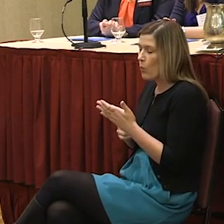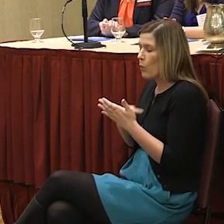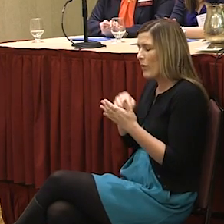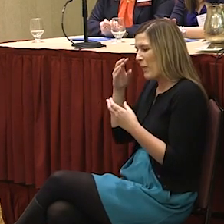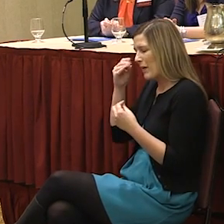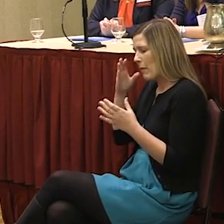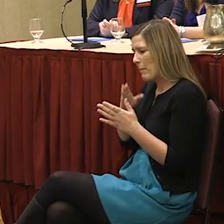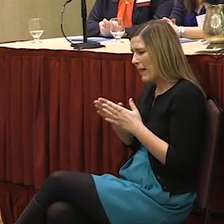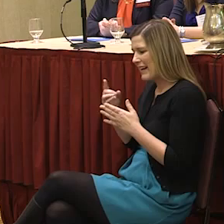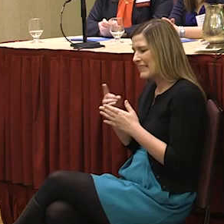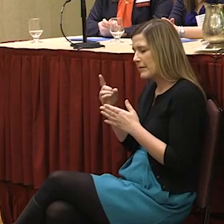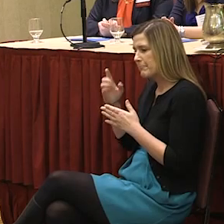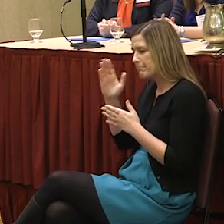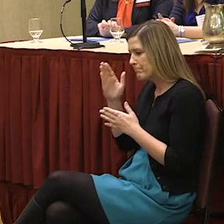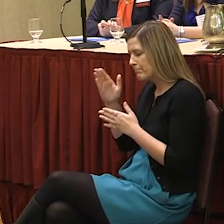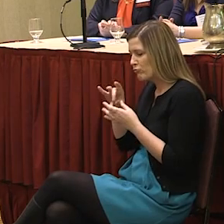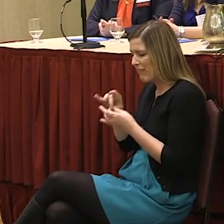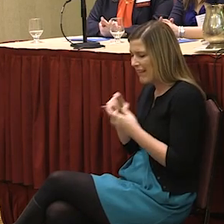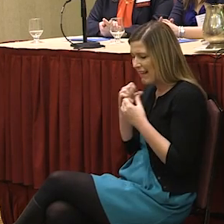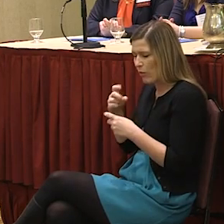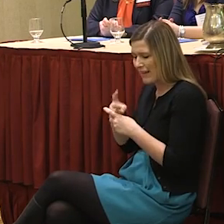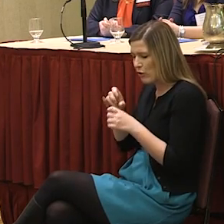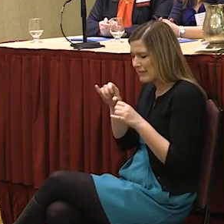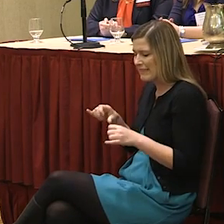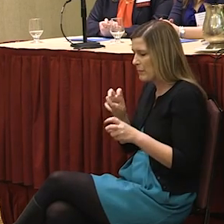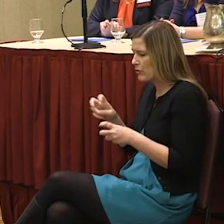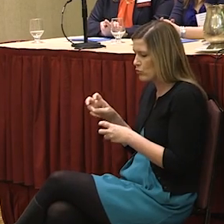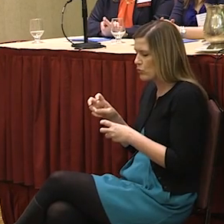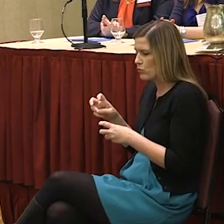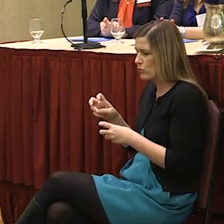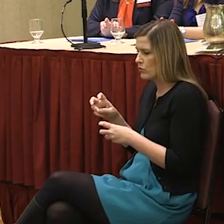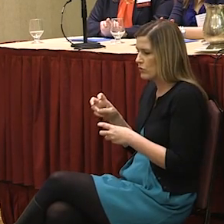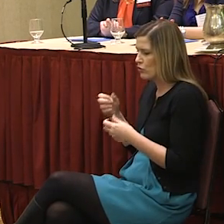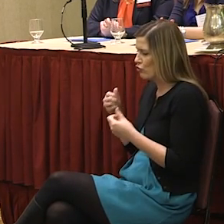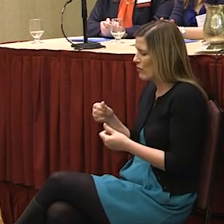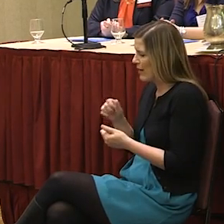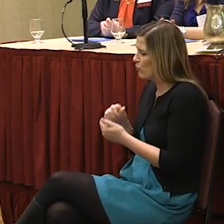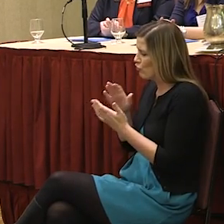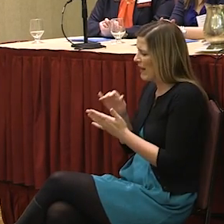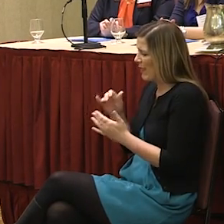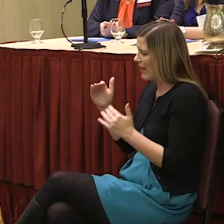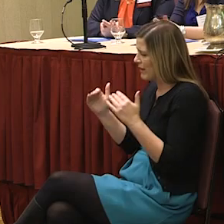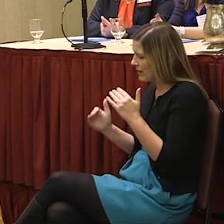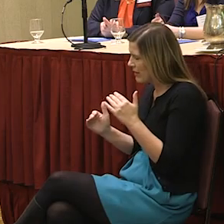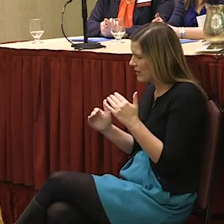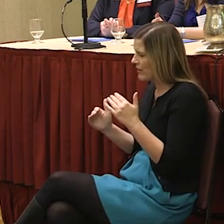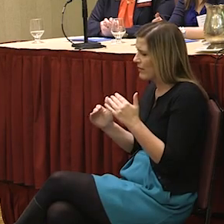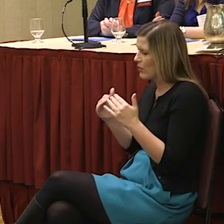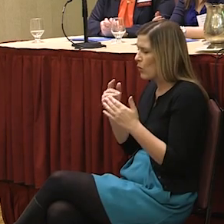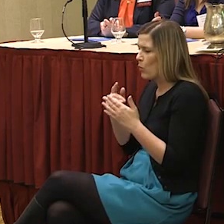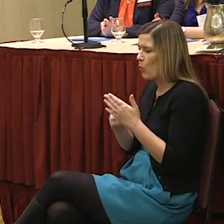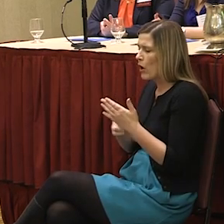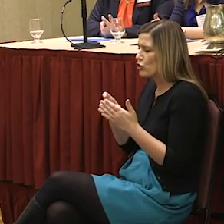around healthcare system issues for addressing health disparities and health inequities might look